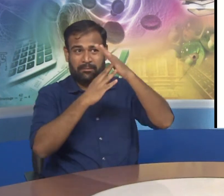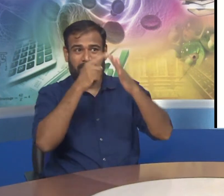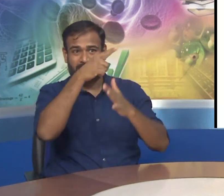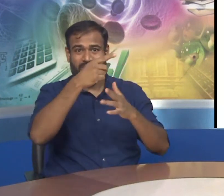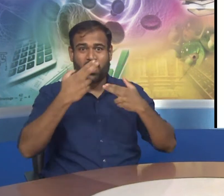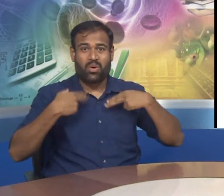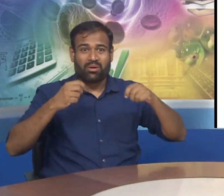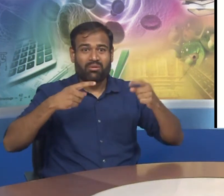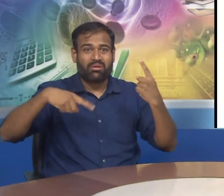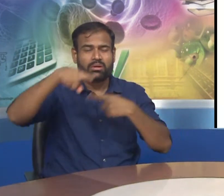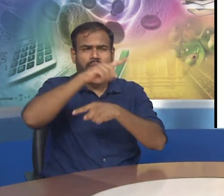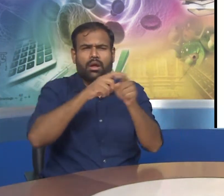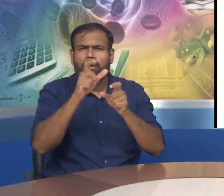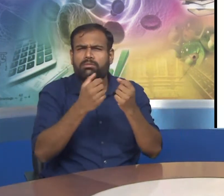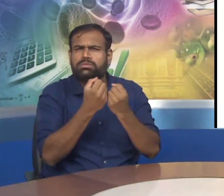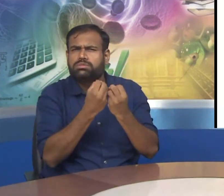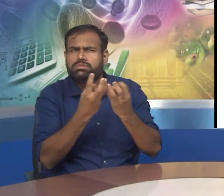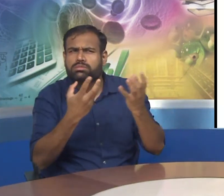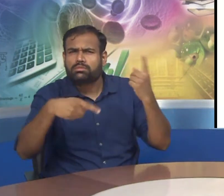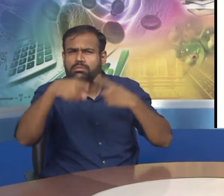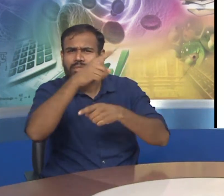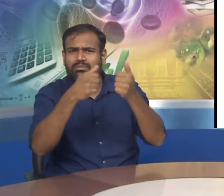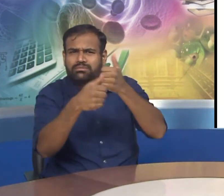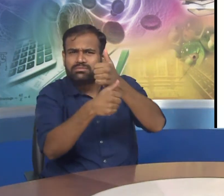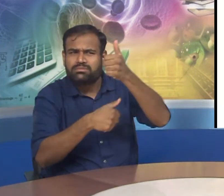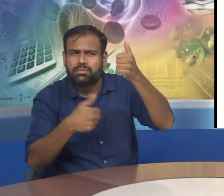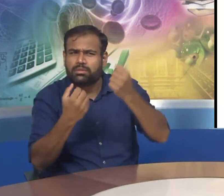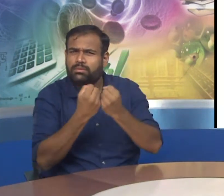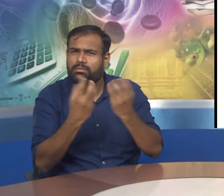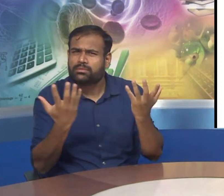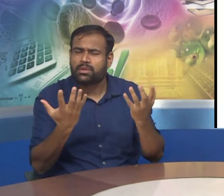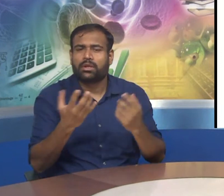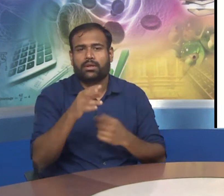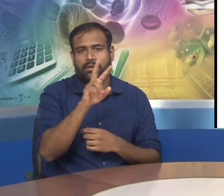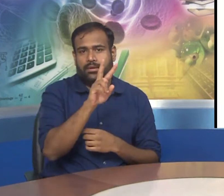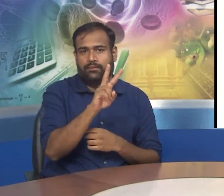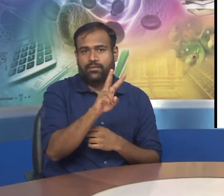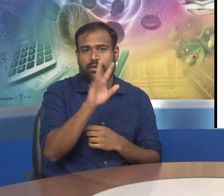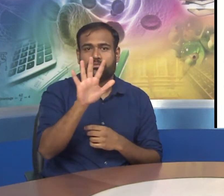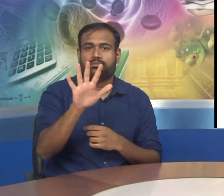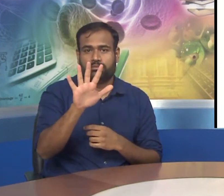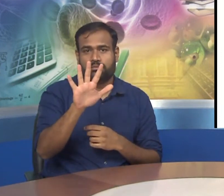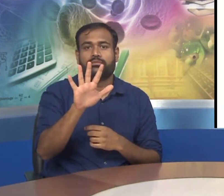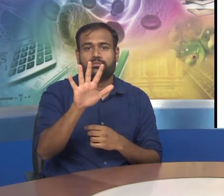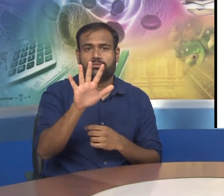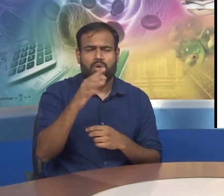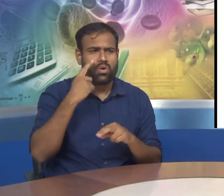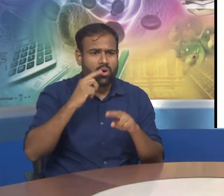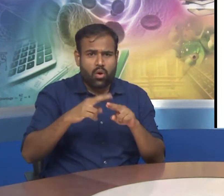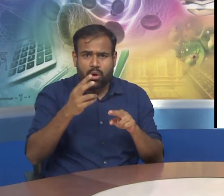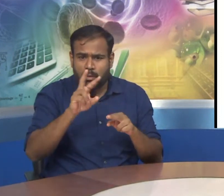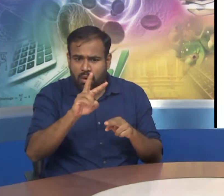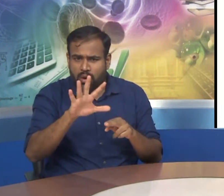And Supreme Court consists of the Chief Justice and 25 other